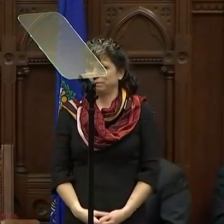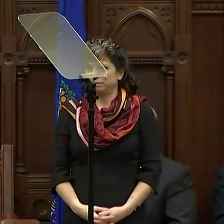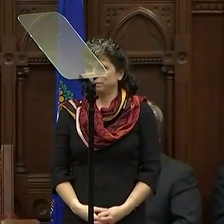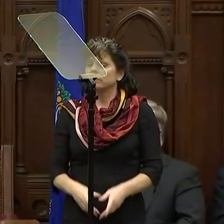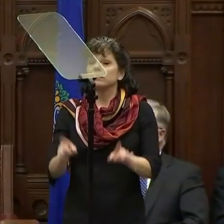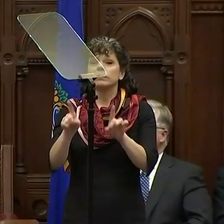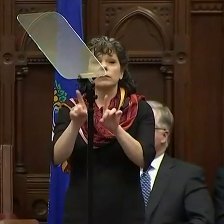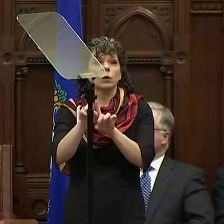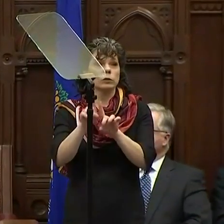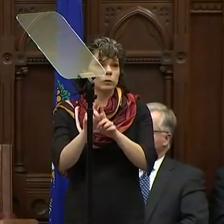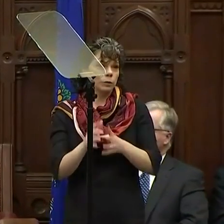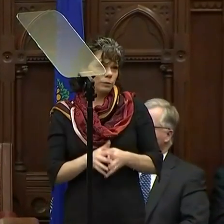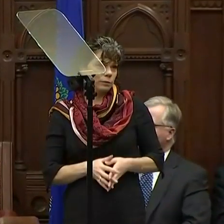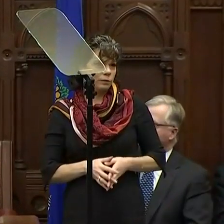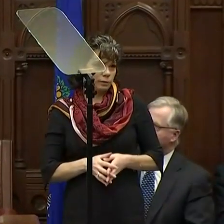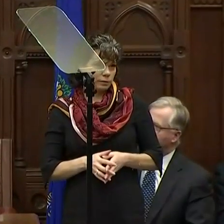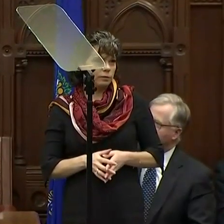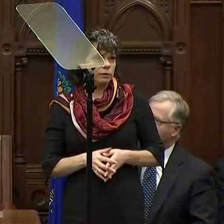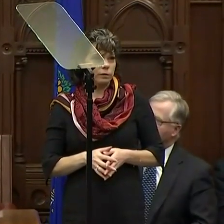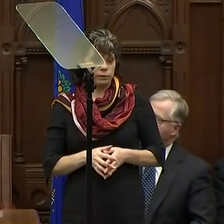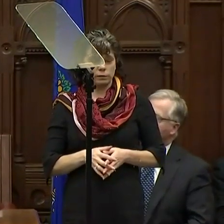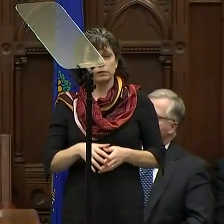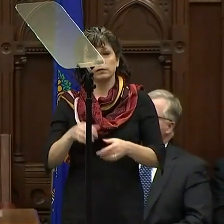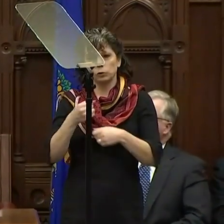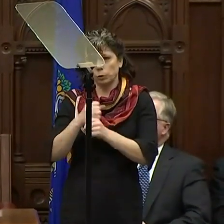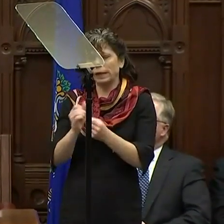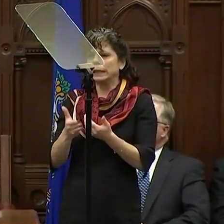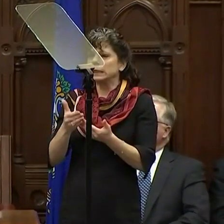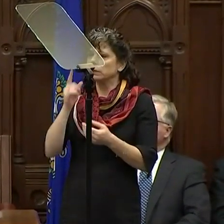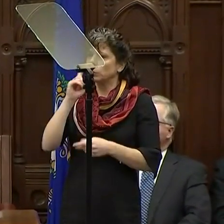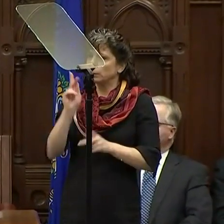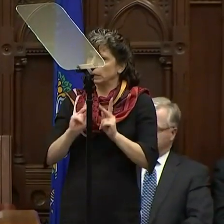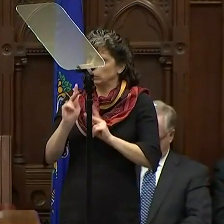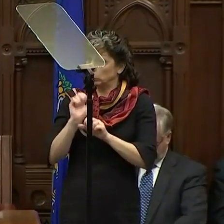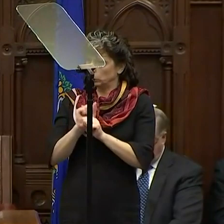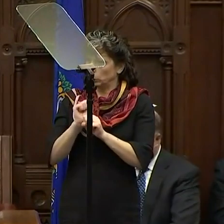And we've also, in terms of making it easy for people to work,